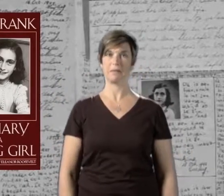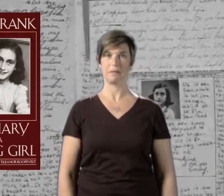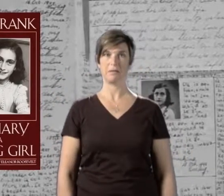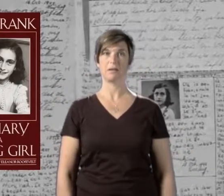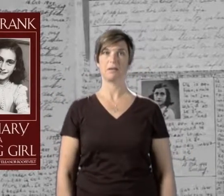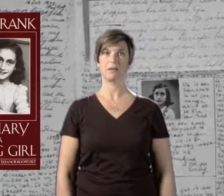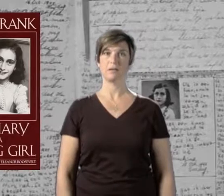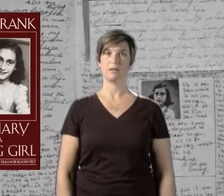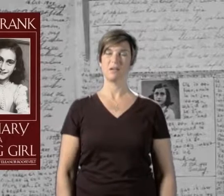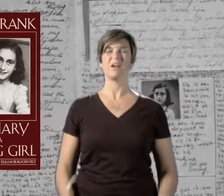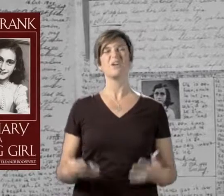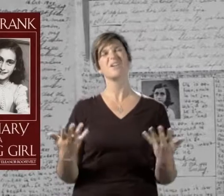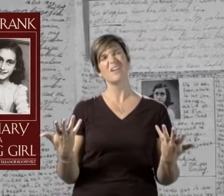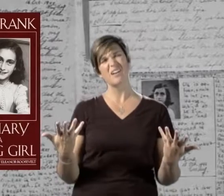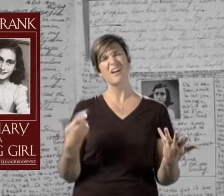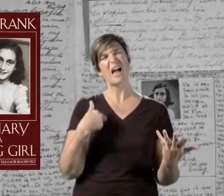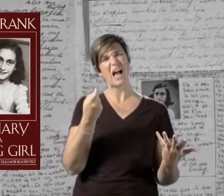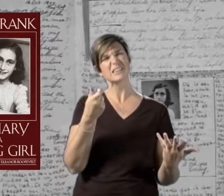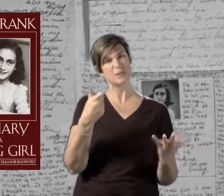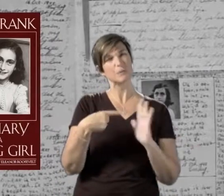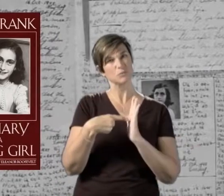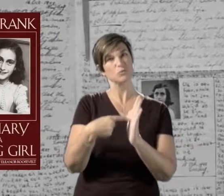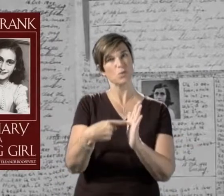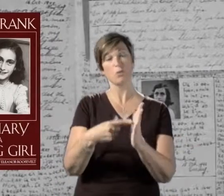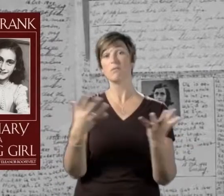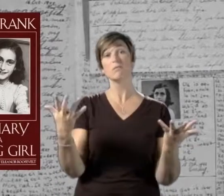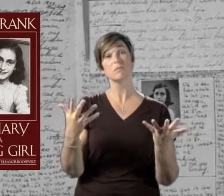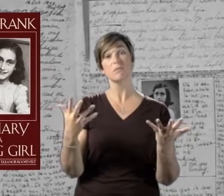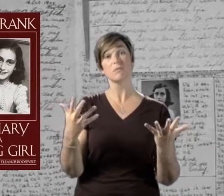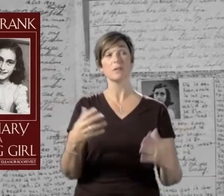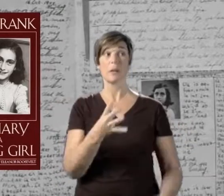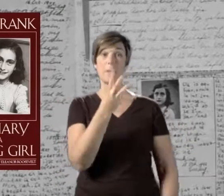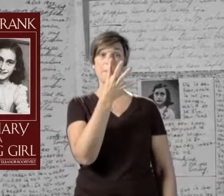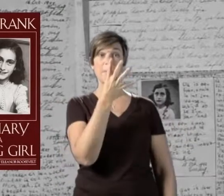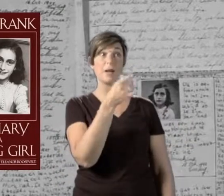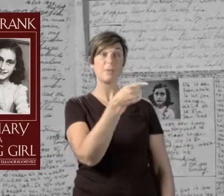Except that I'm growing cooler towards Mummy daily.